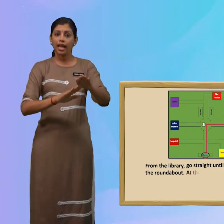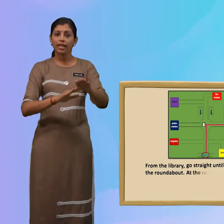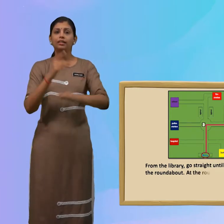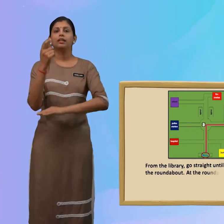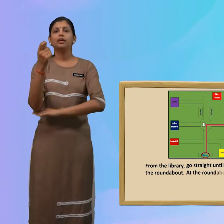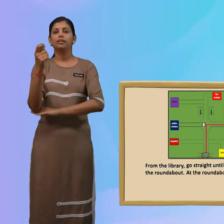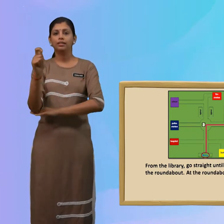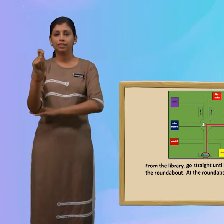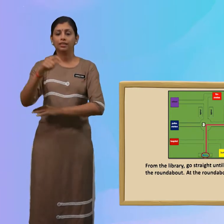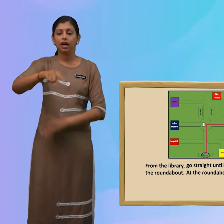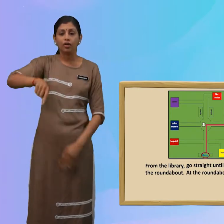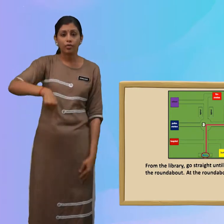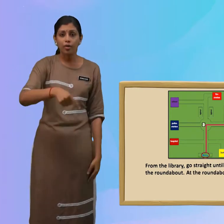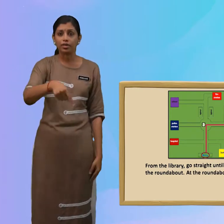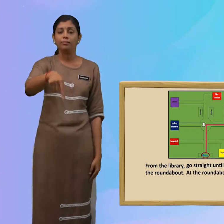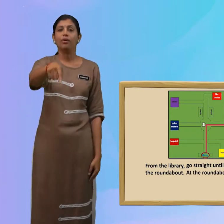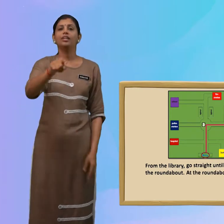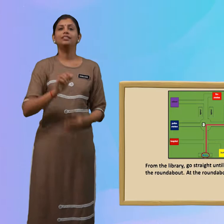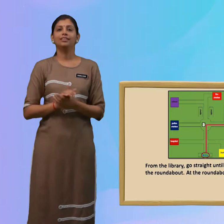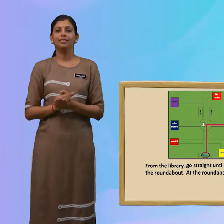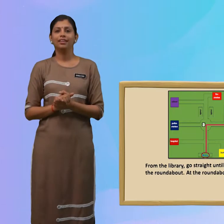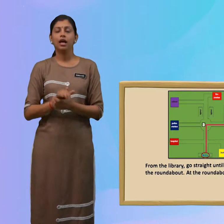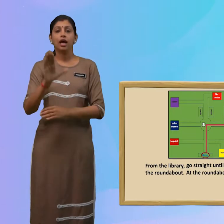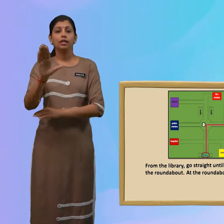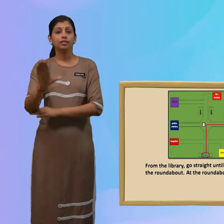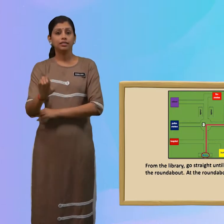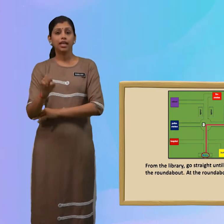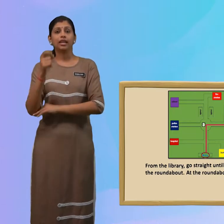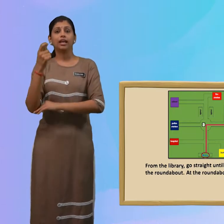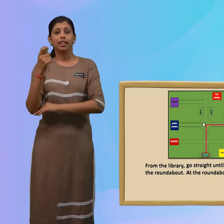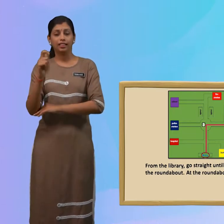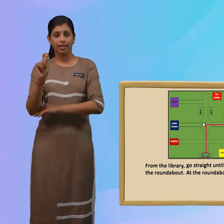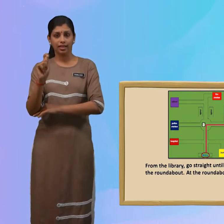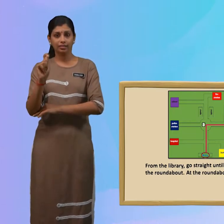At the roundabout, take the